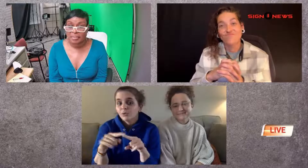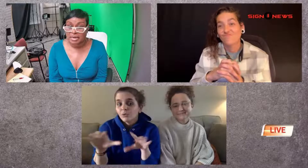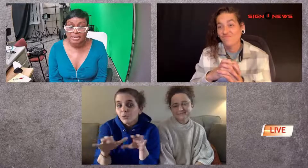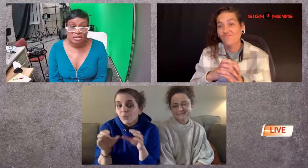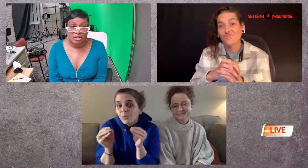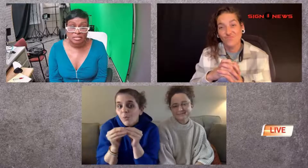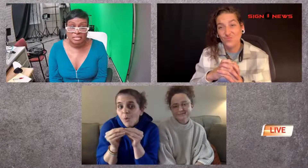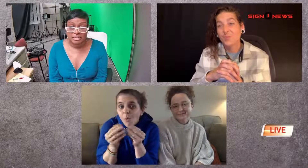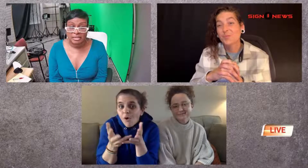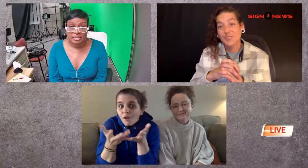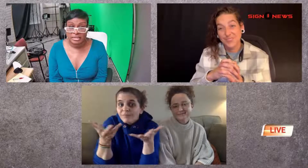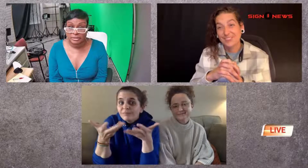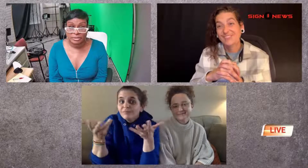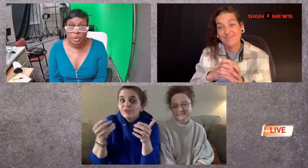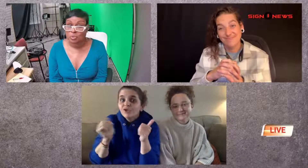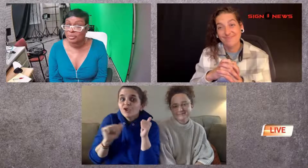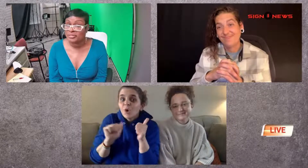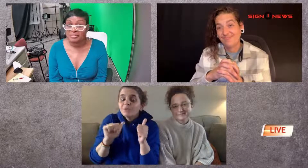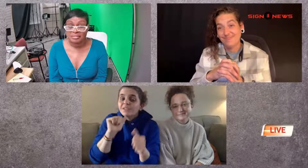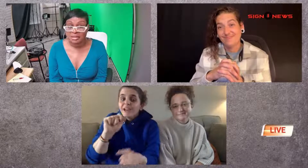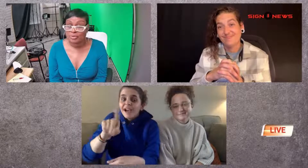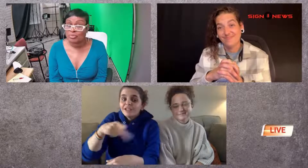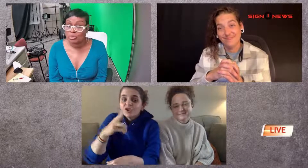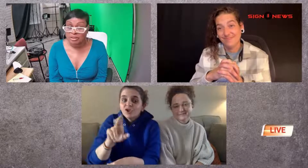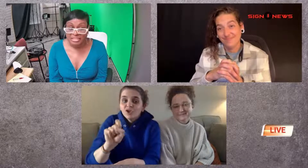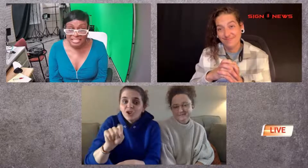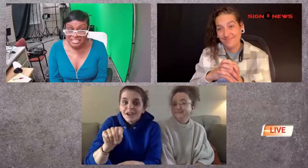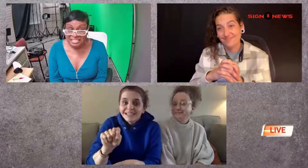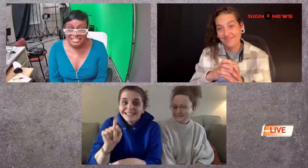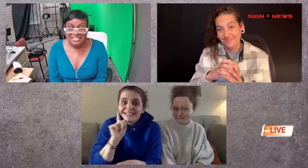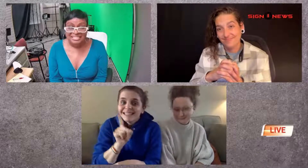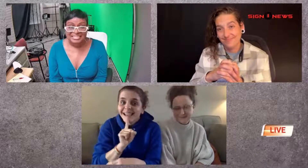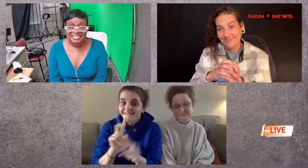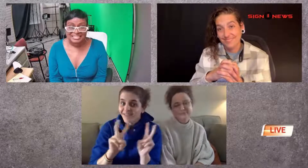that minds, hearts, ears are open a little more.